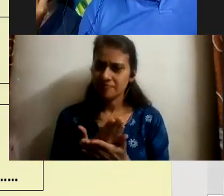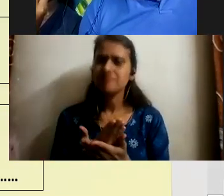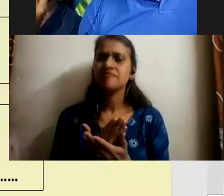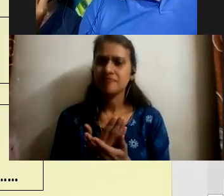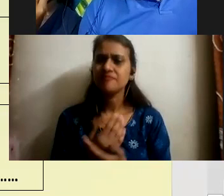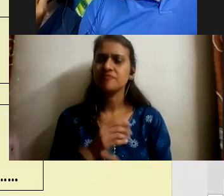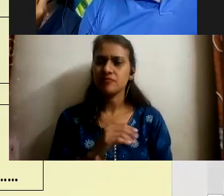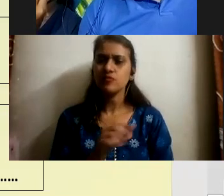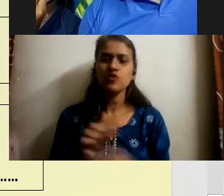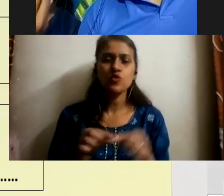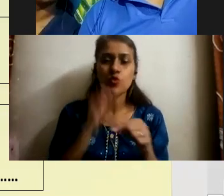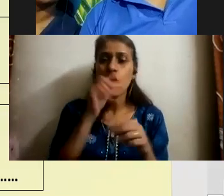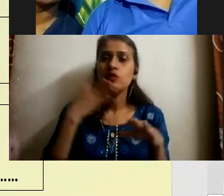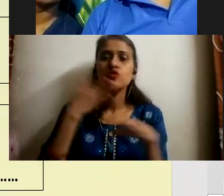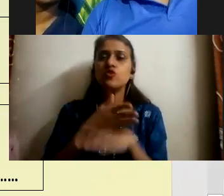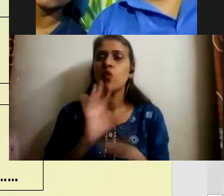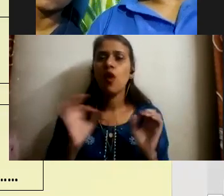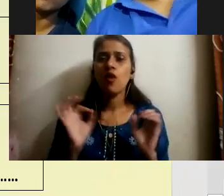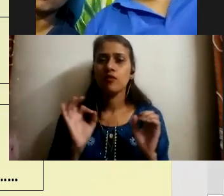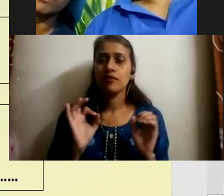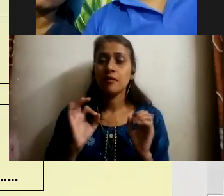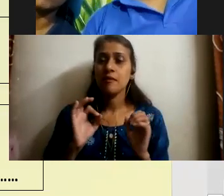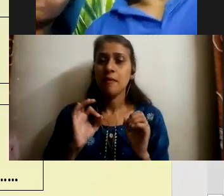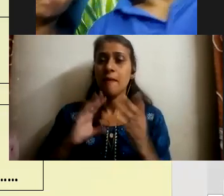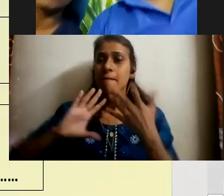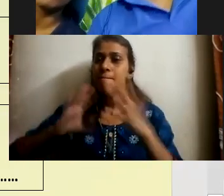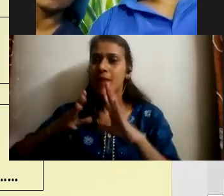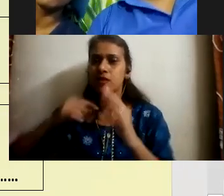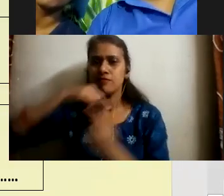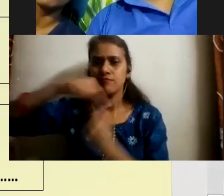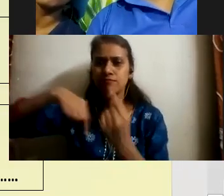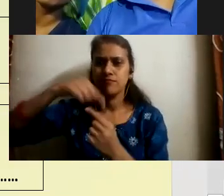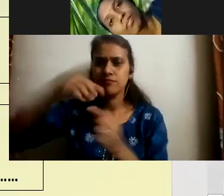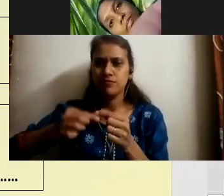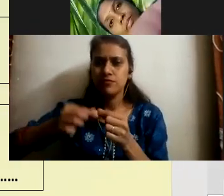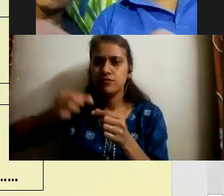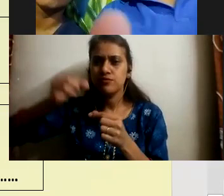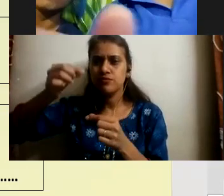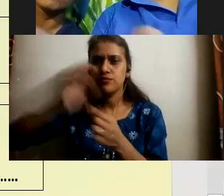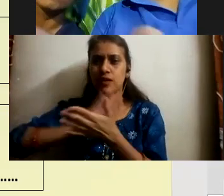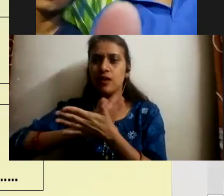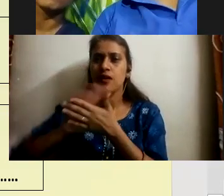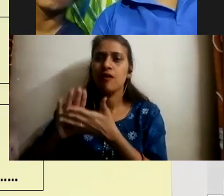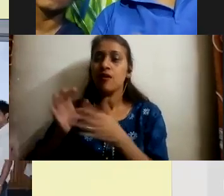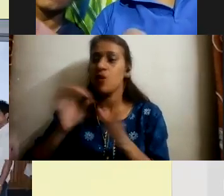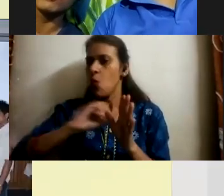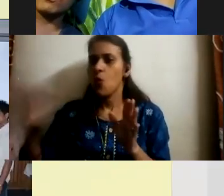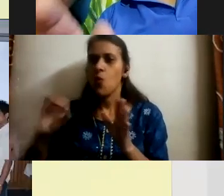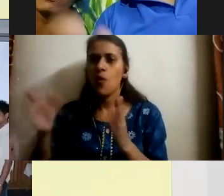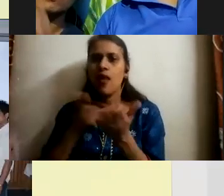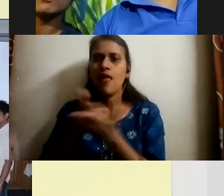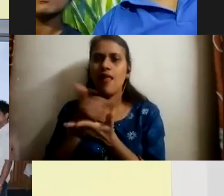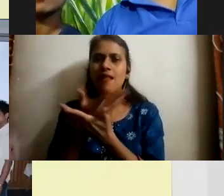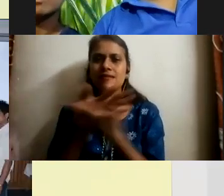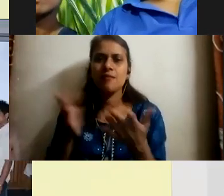you know, taken up. Machines are there which helps such innovations. So it's a larger project